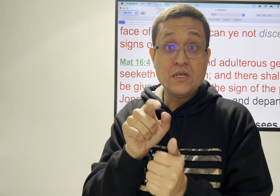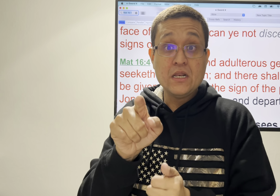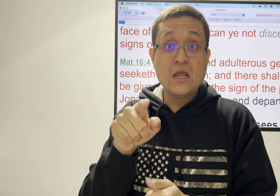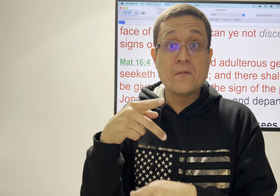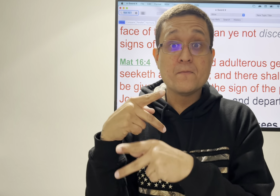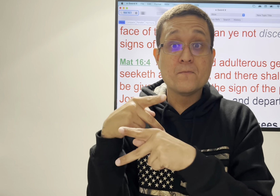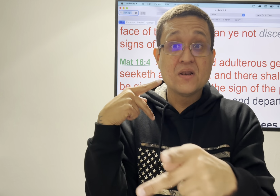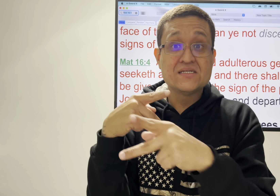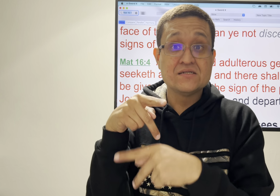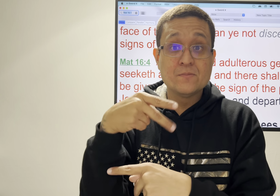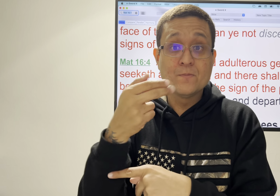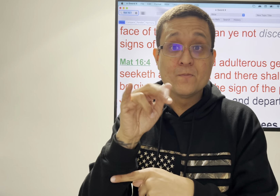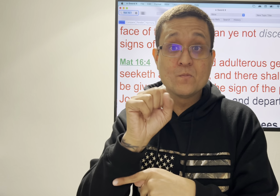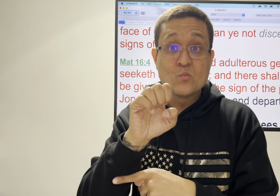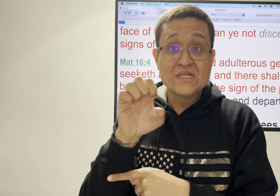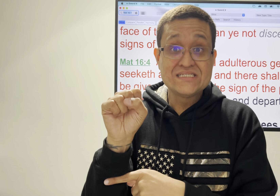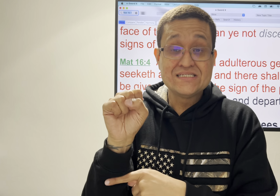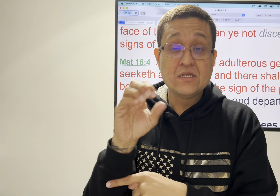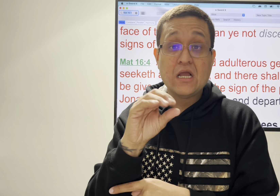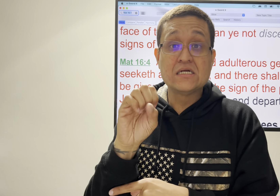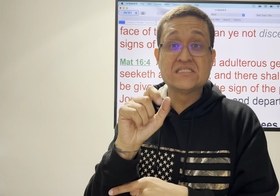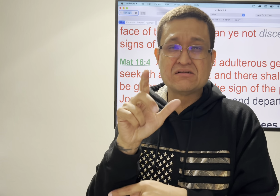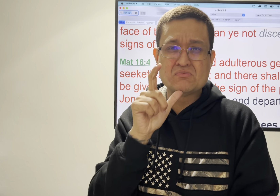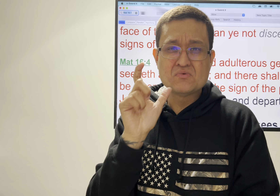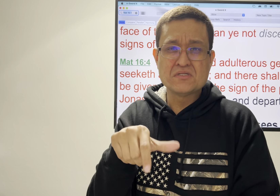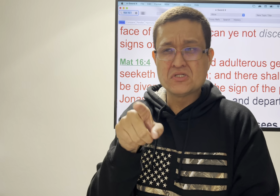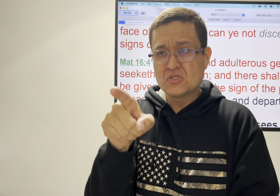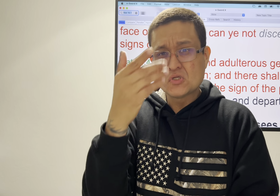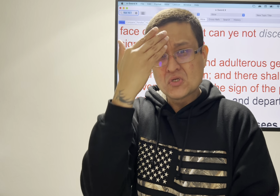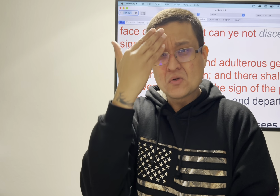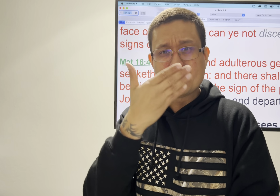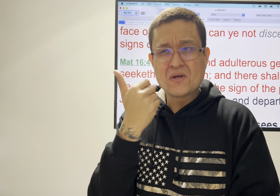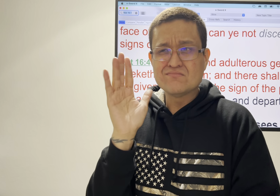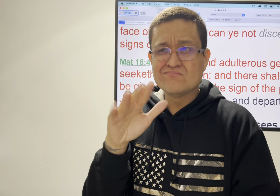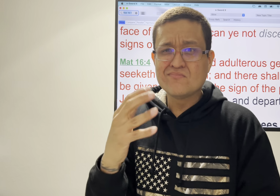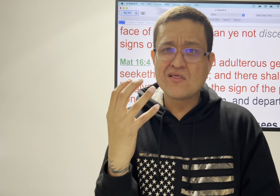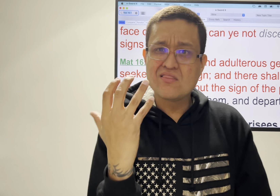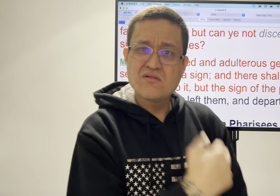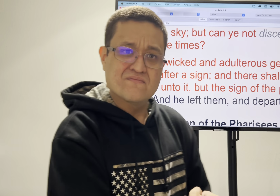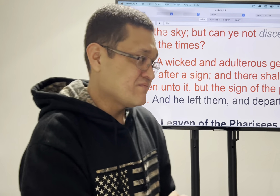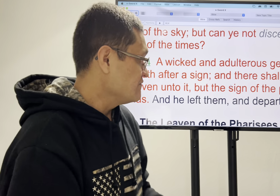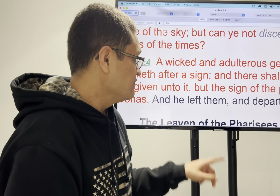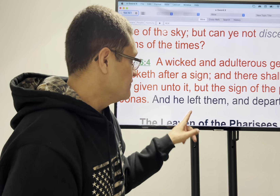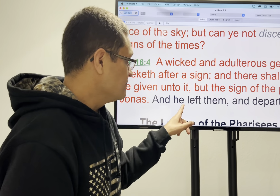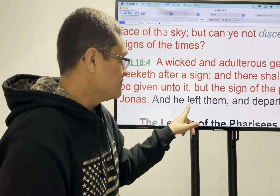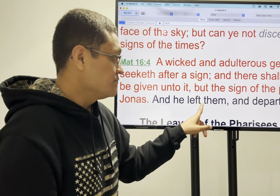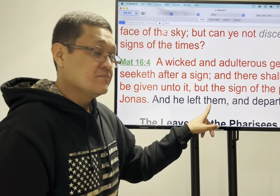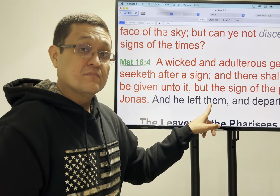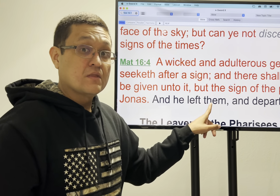Jesus was greater than Jonah at that time, when Jonah was preaching. And they knew about